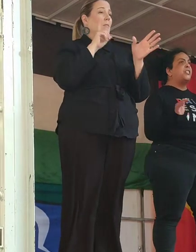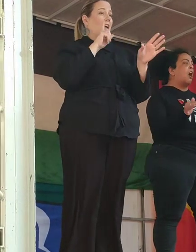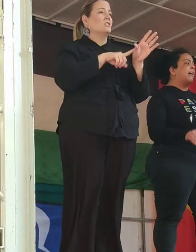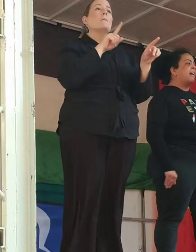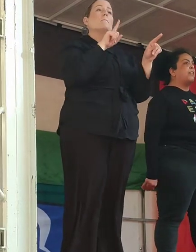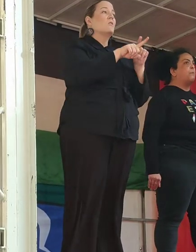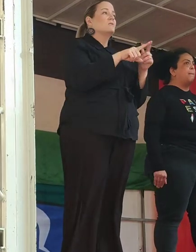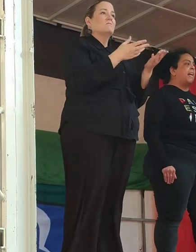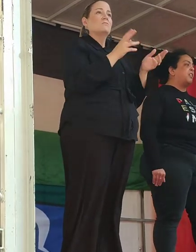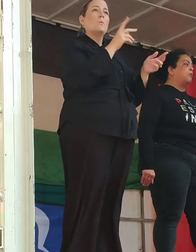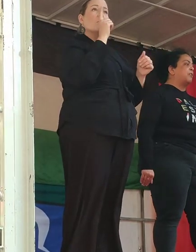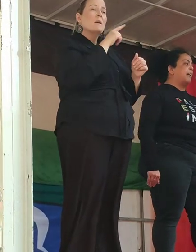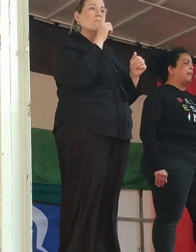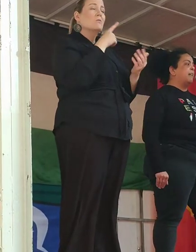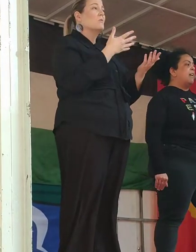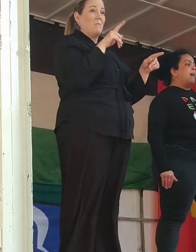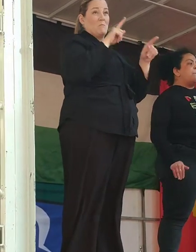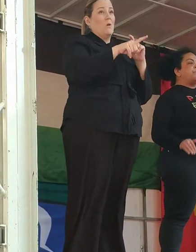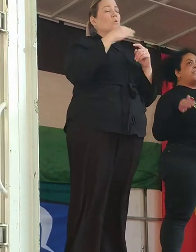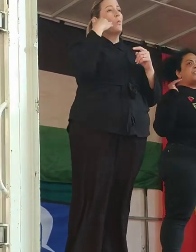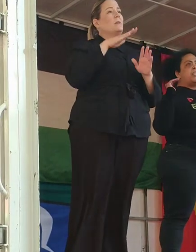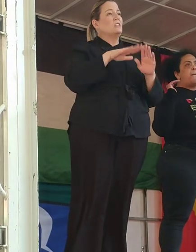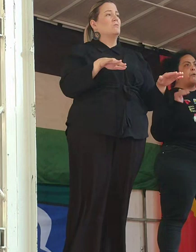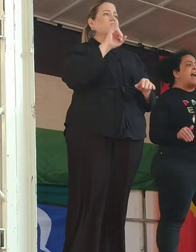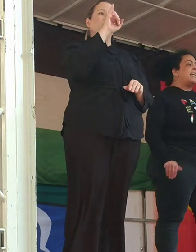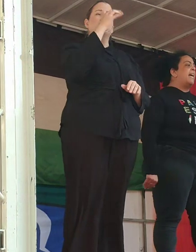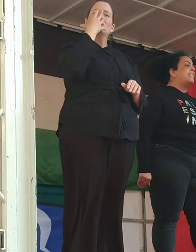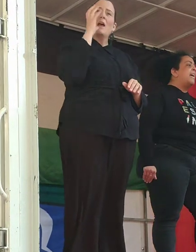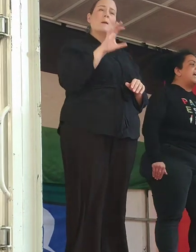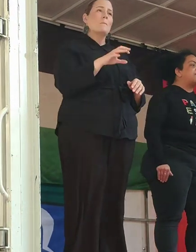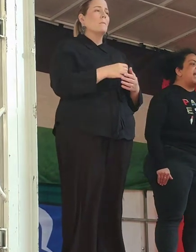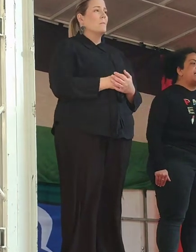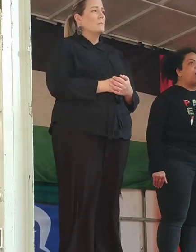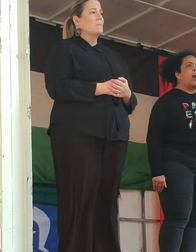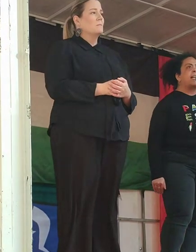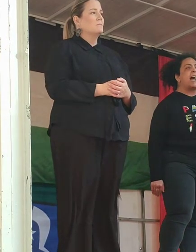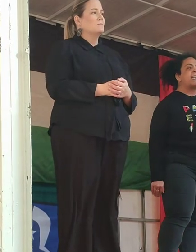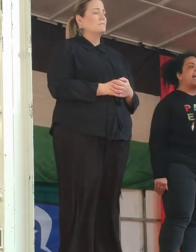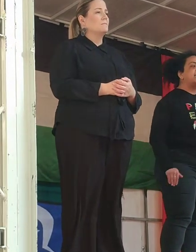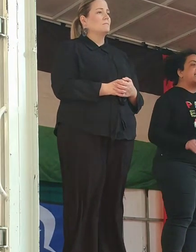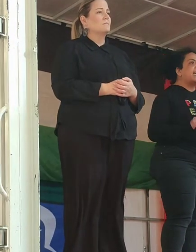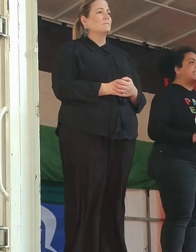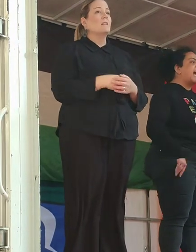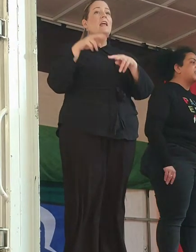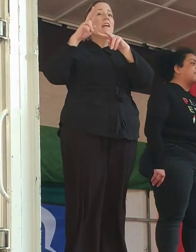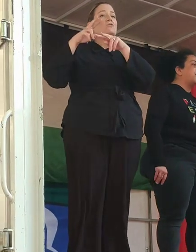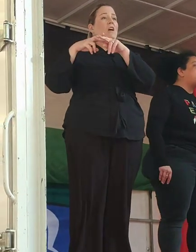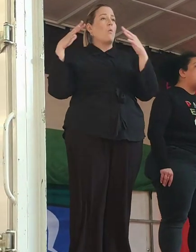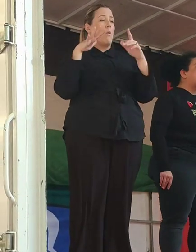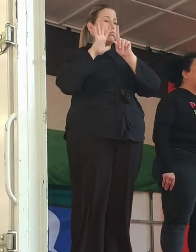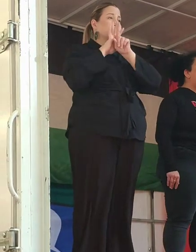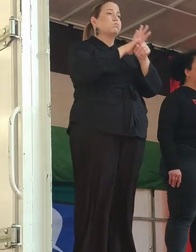the majority of them women and children. The present Israeli war in Gaza is a catastrophe